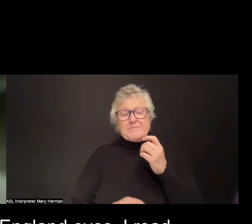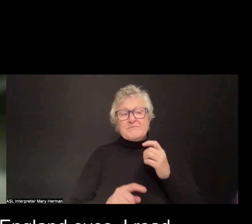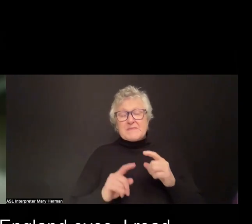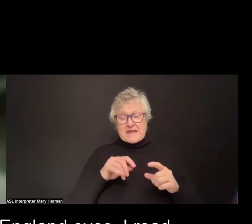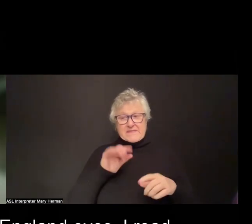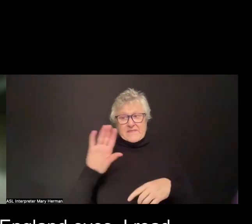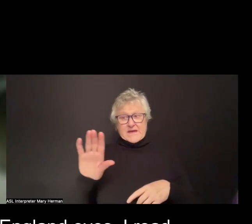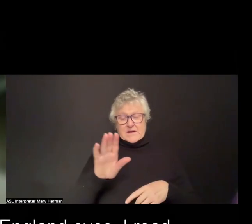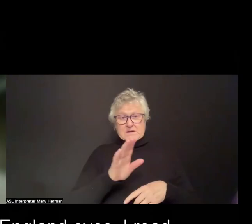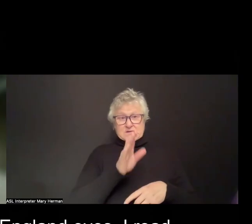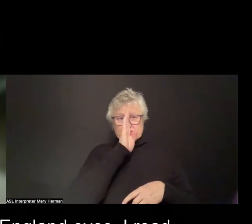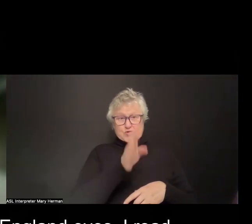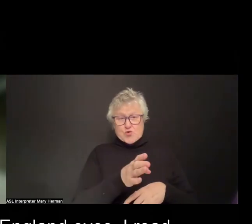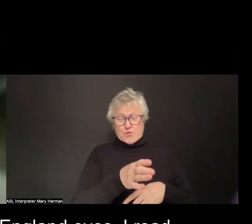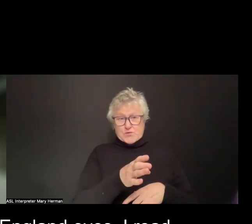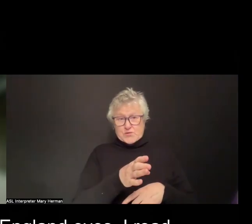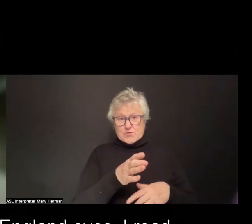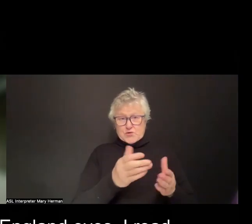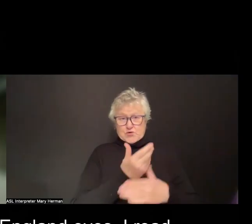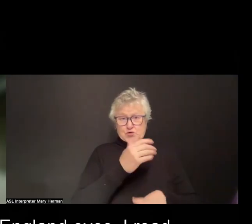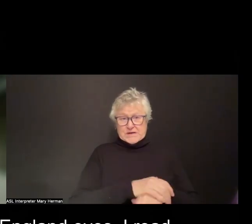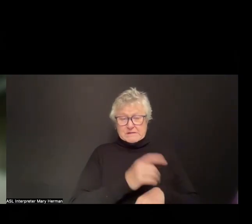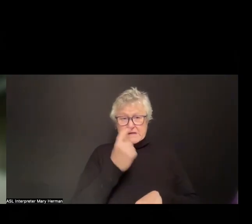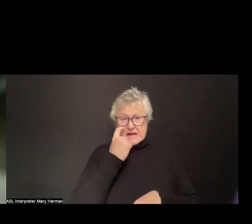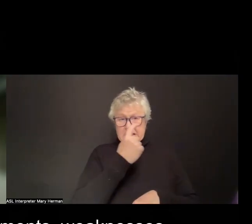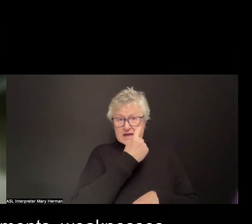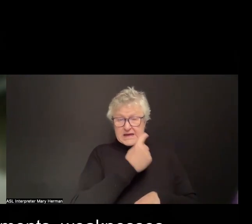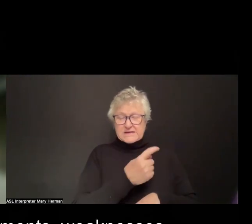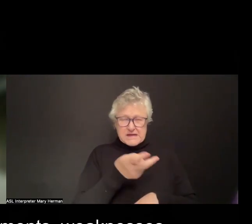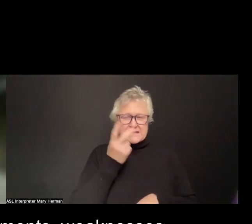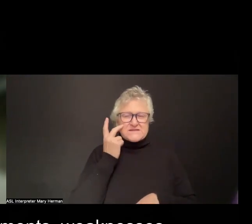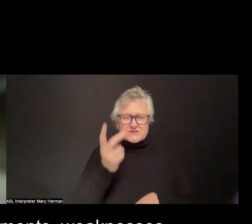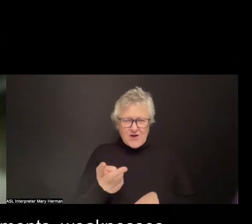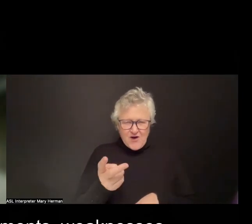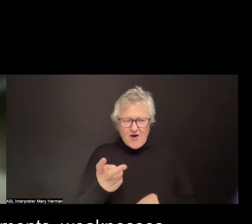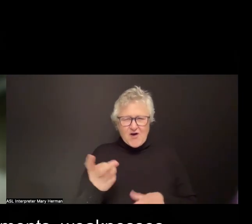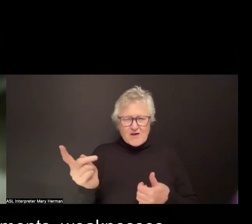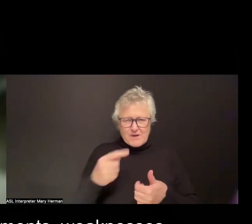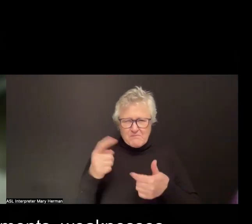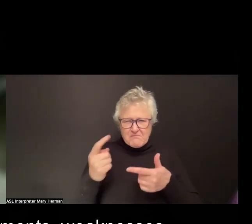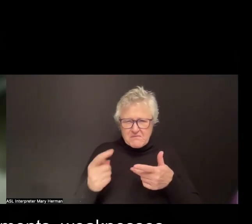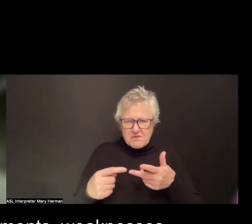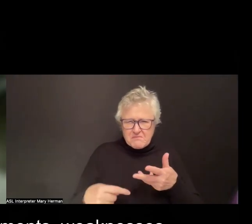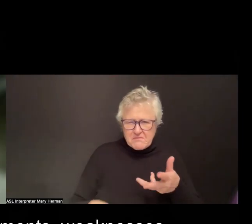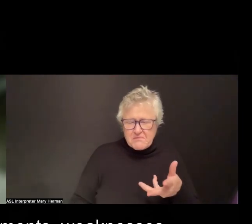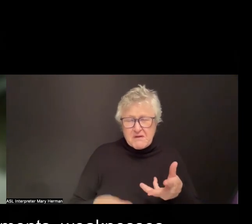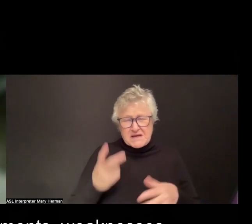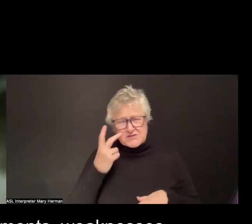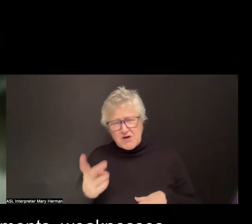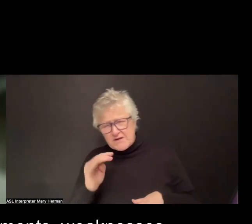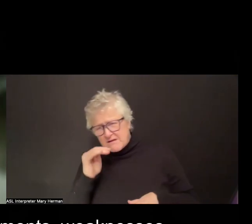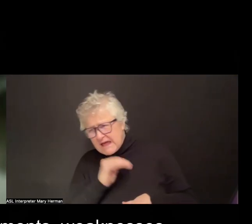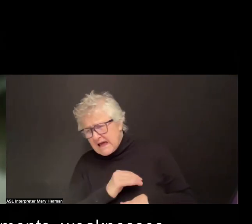I read all the stolen kisses, pocketed apples, long-nursed resentments, weaknesses, sorrows, and shame